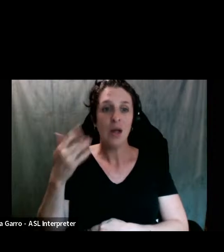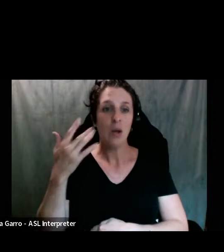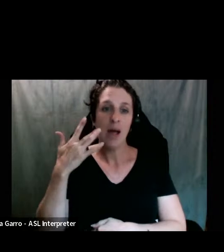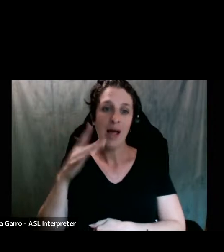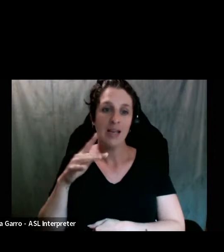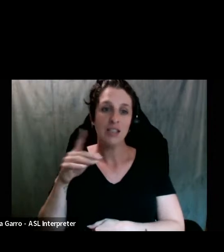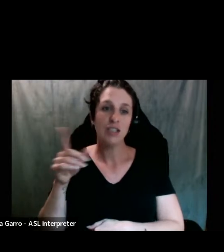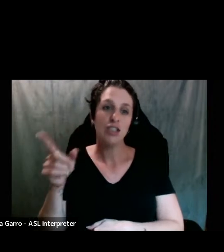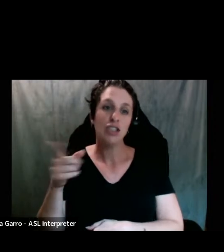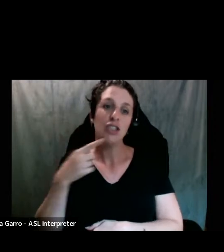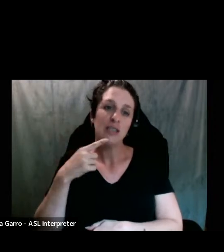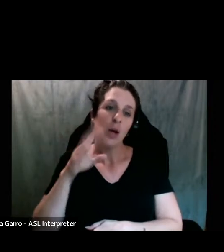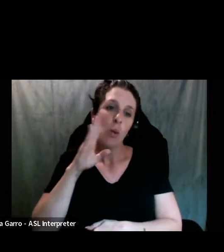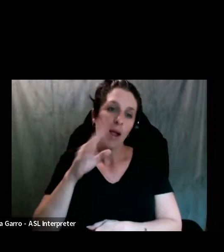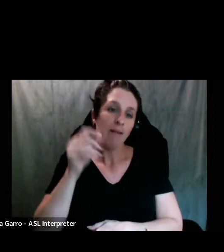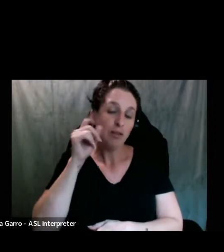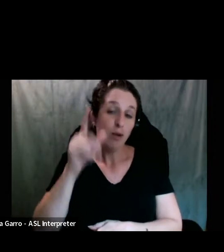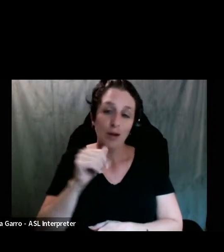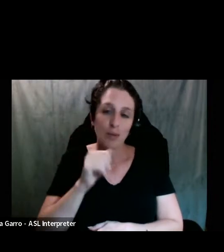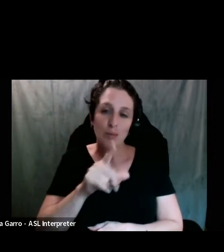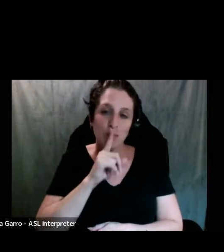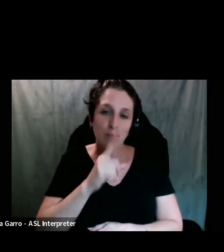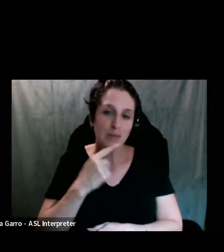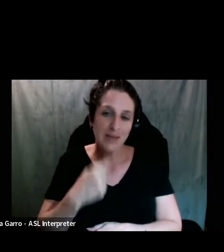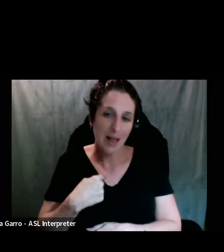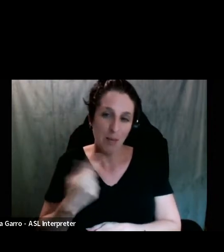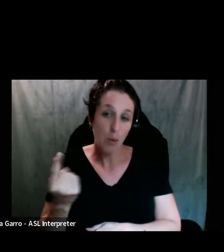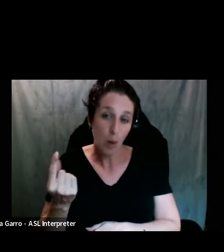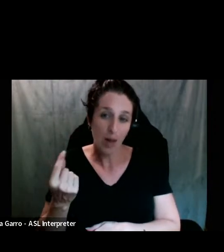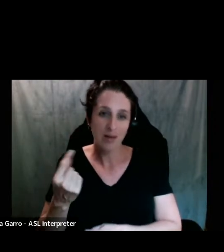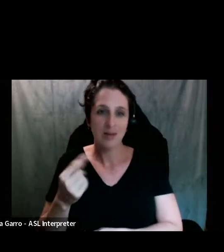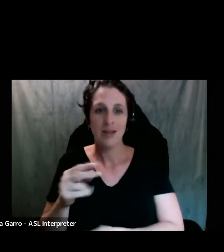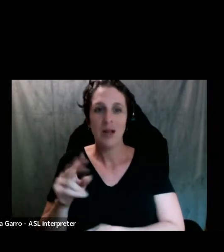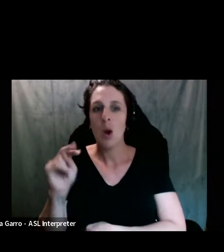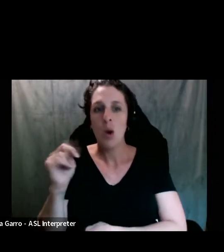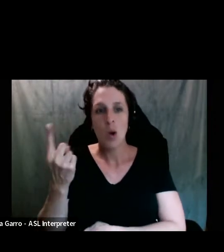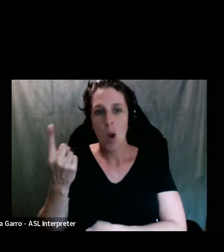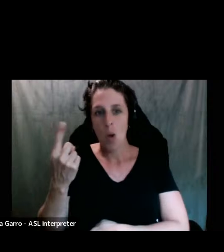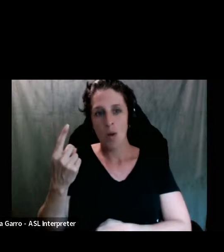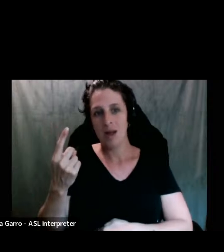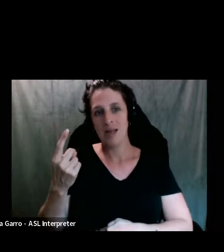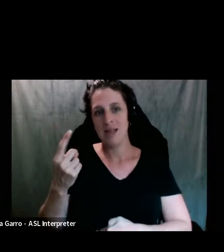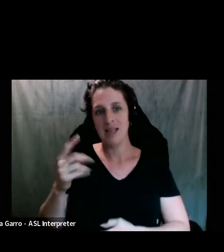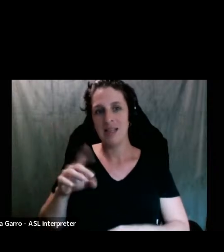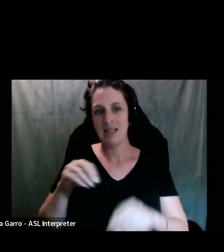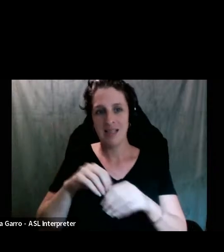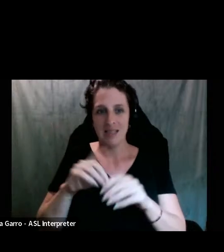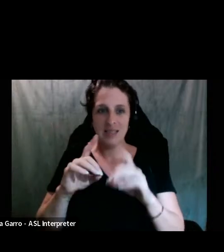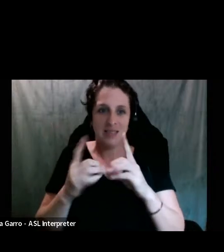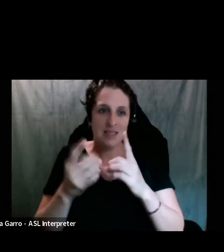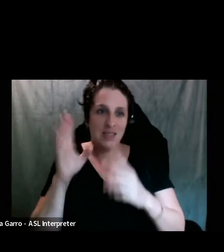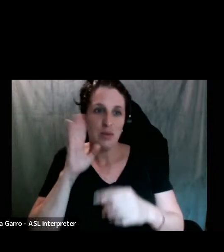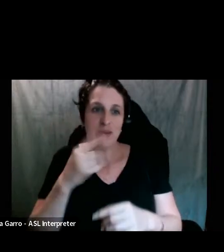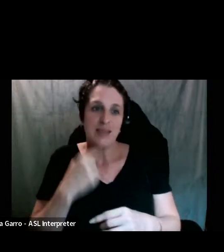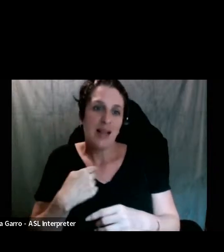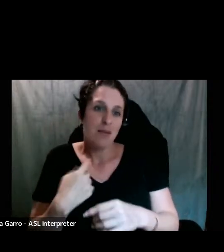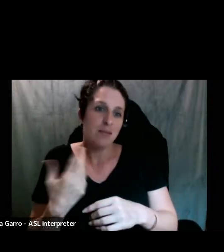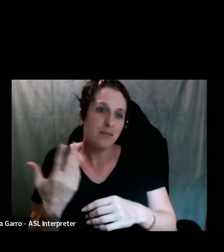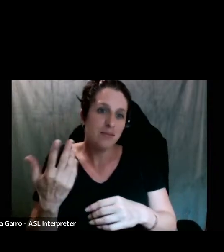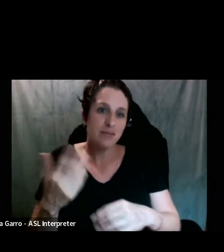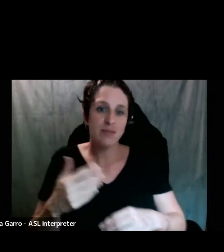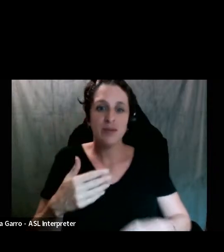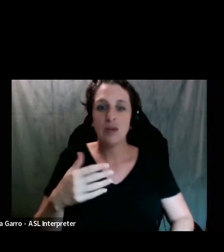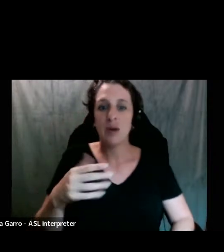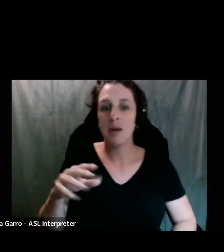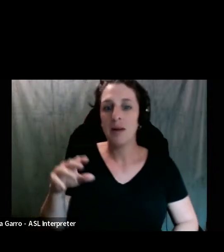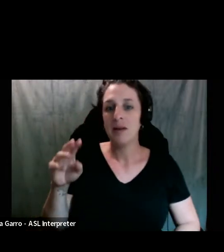said that there'll be a surprise, but she wouldn't tell me what it was. And nobody on the district here would tell me about it. So, Mr. Connolly, you